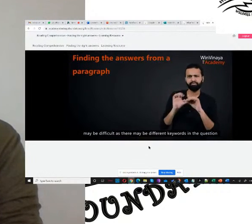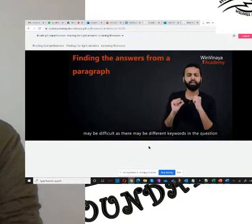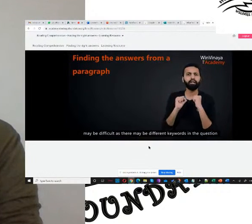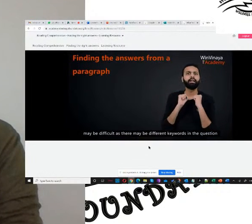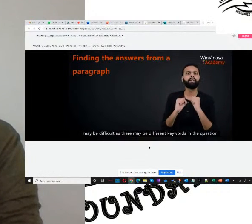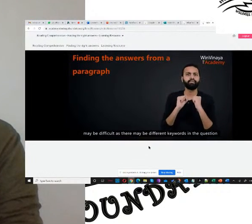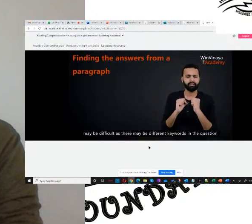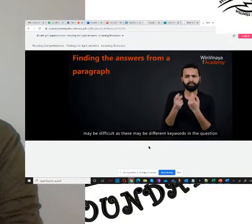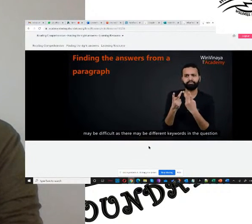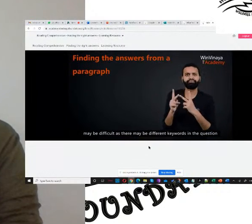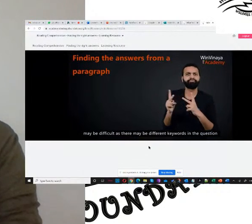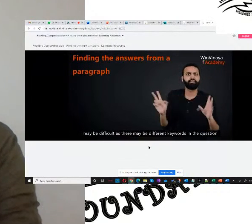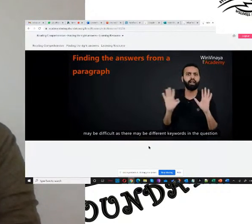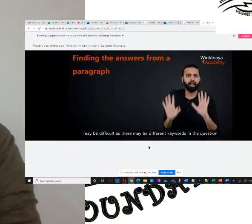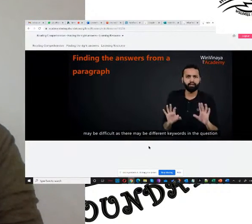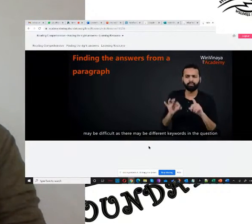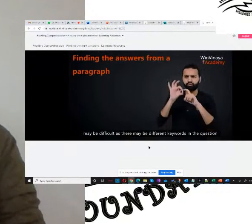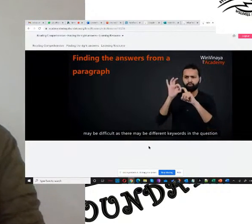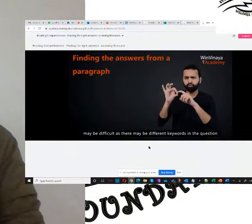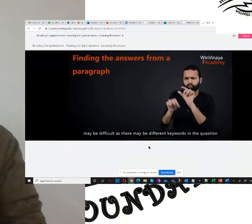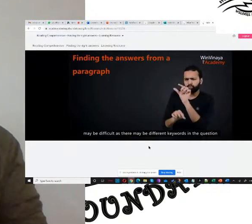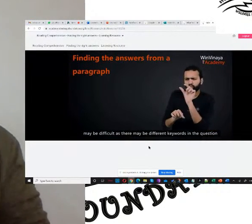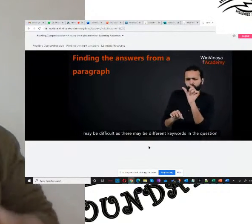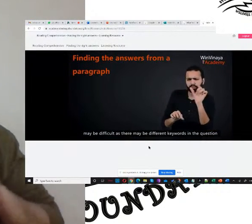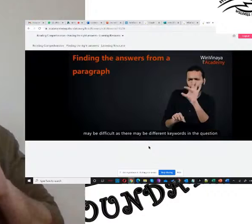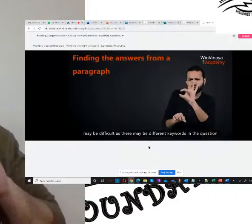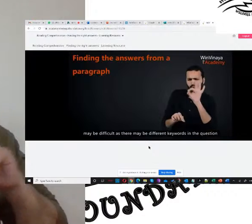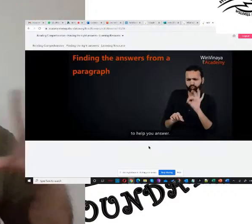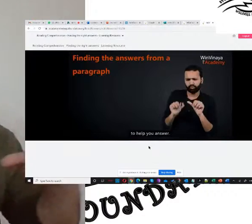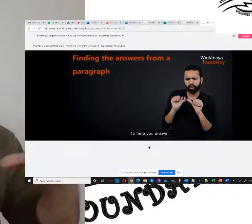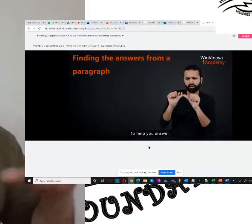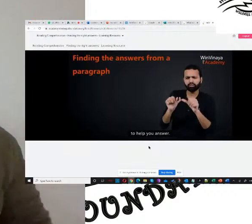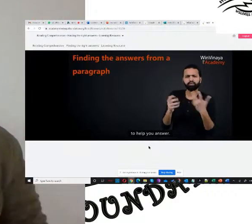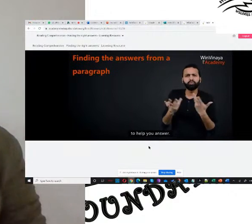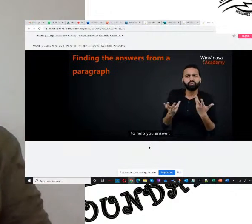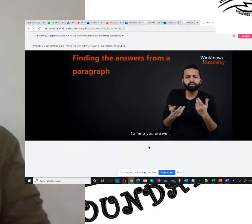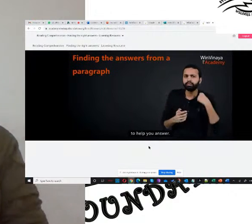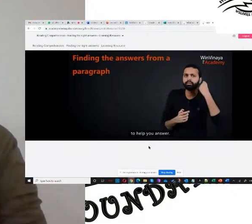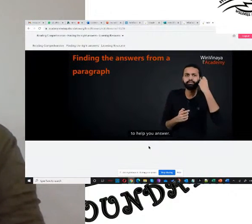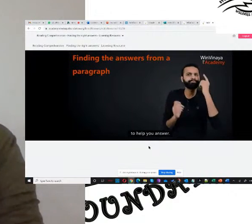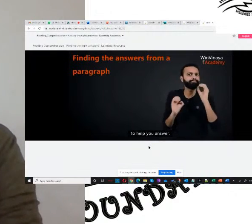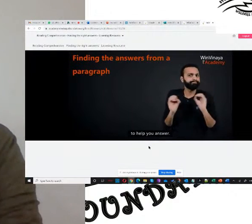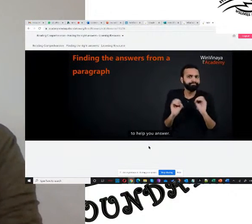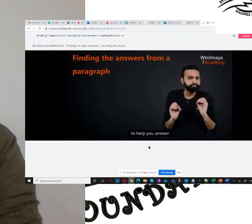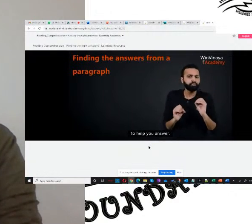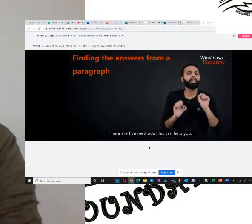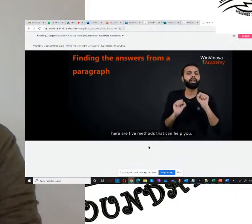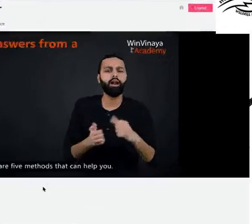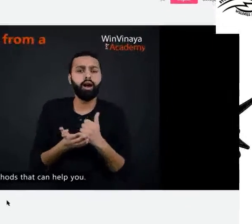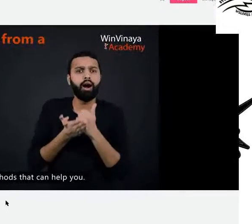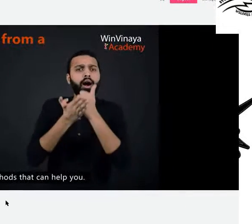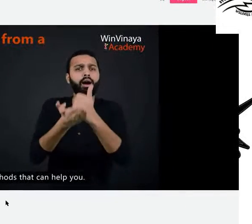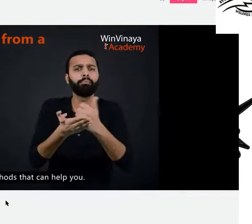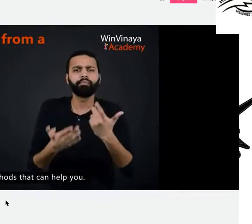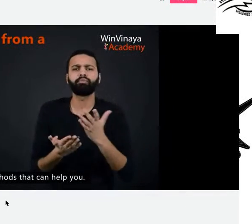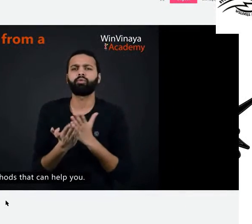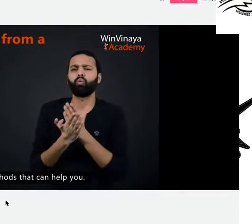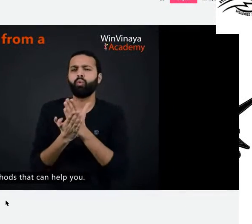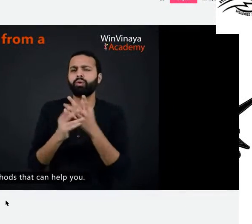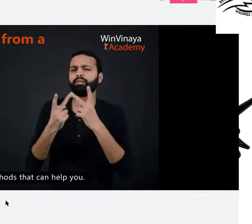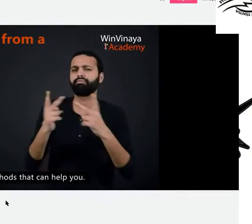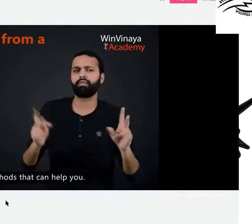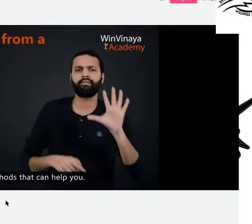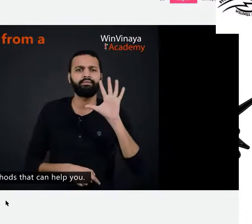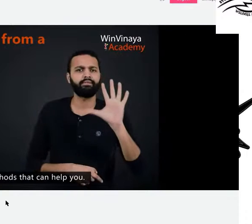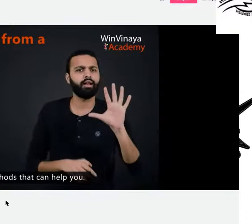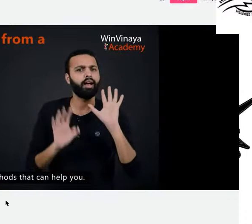May be difficult as there may be different keywords in a question. To help you answer, there are 5 methods